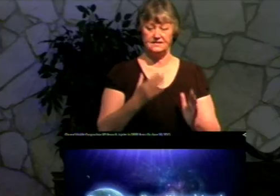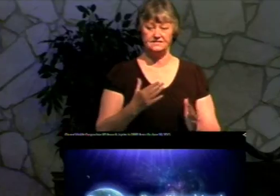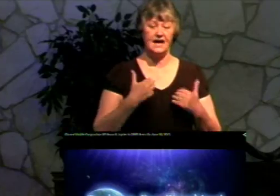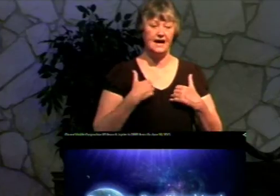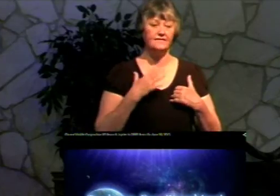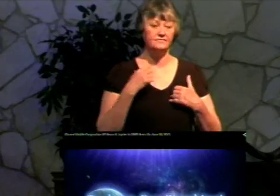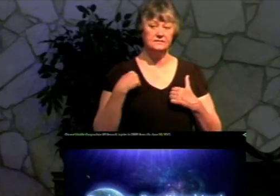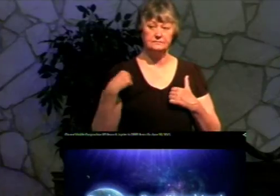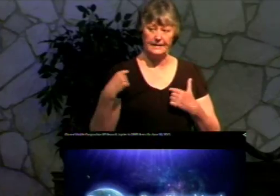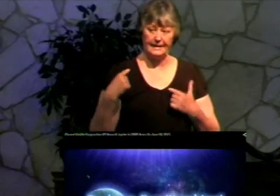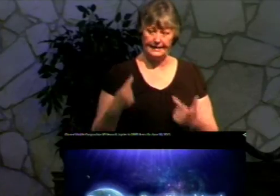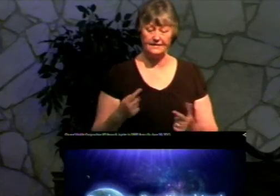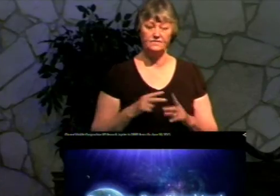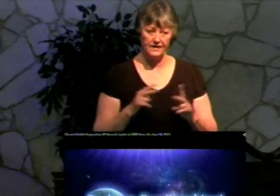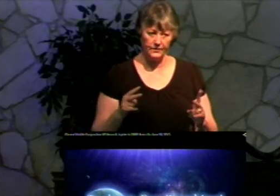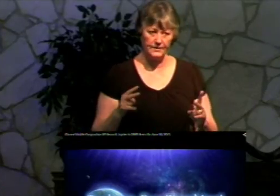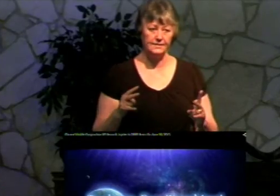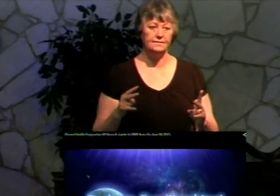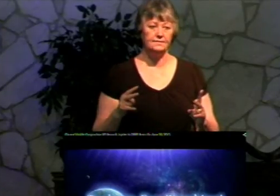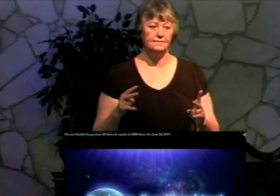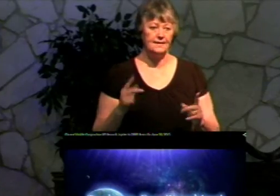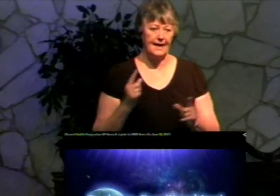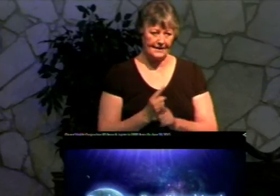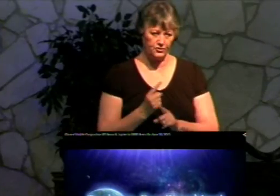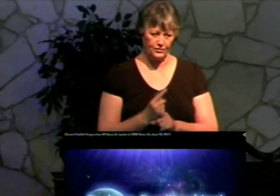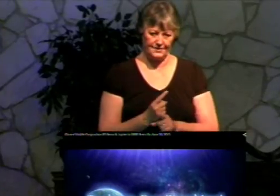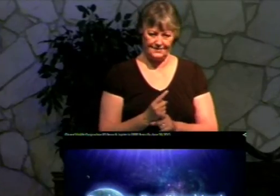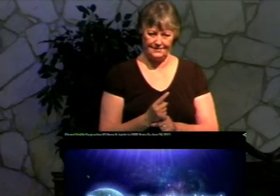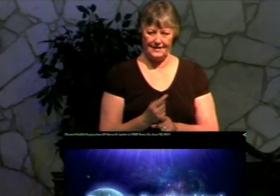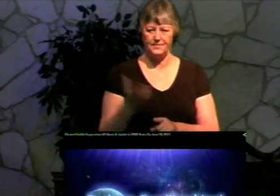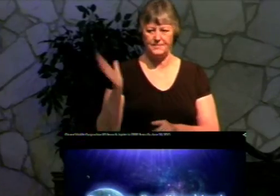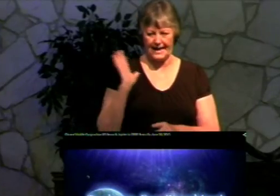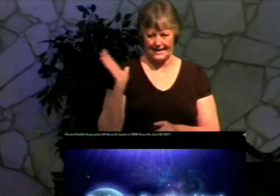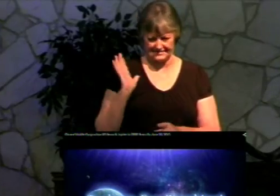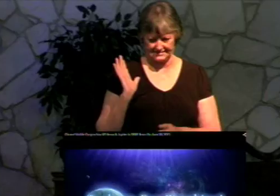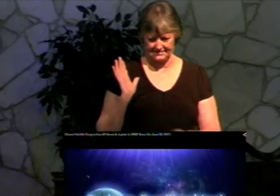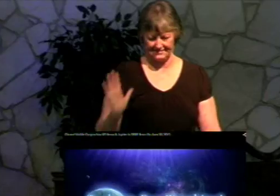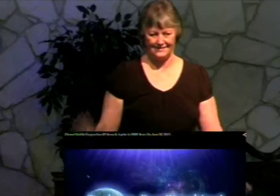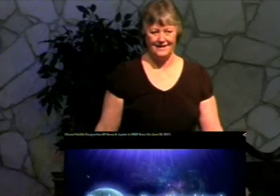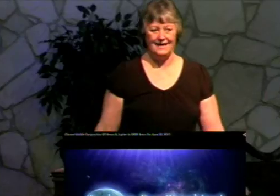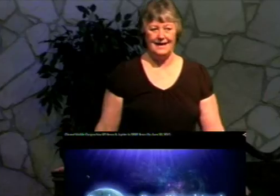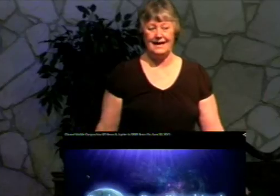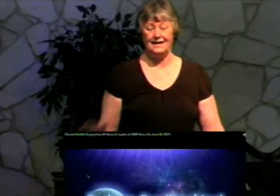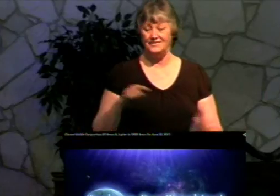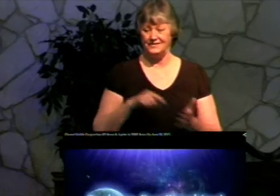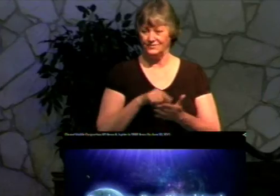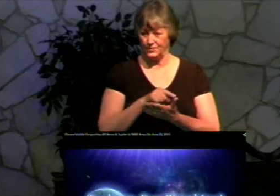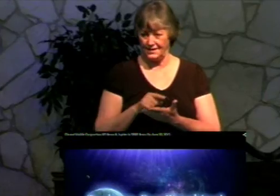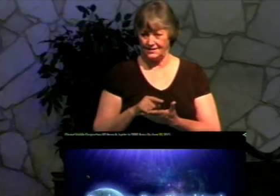prophecies have been very accurate in the past. And this week,